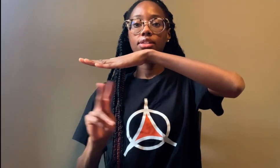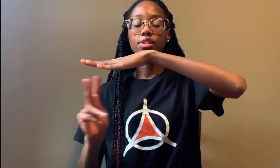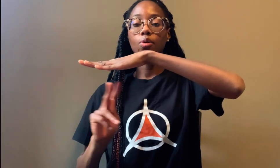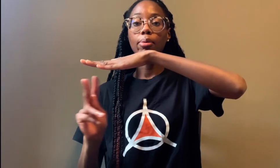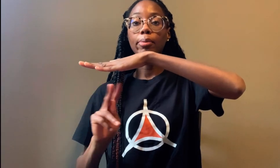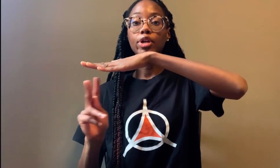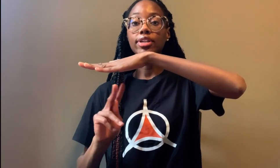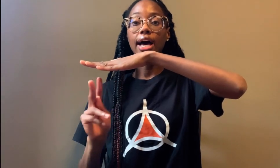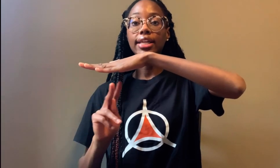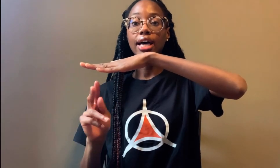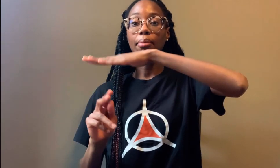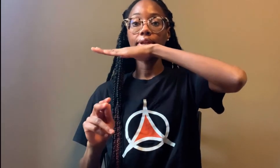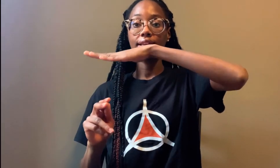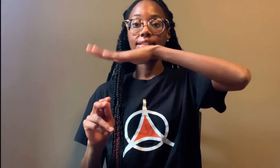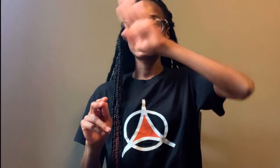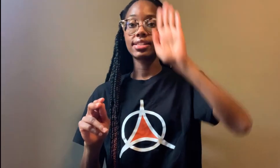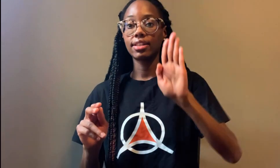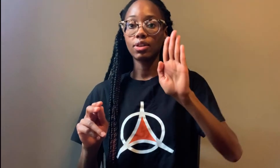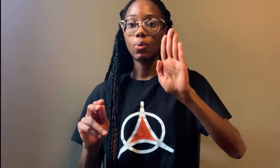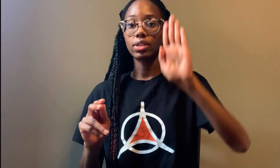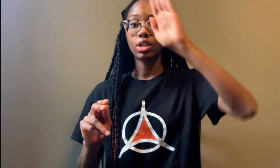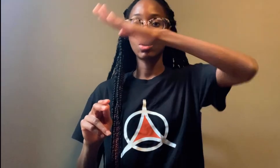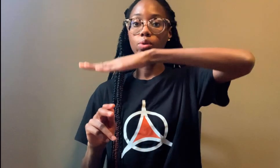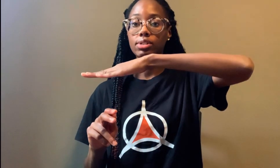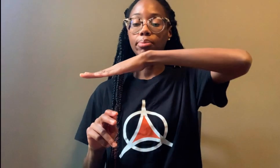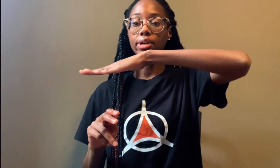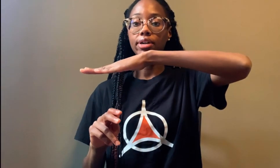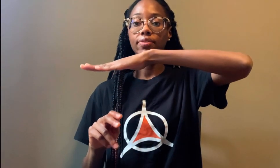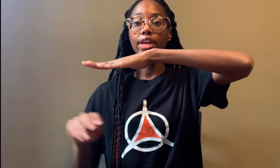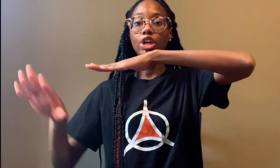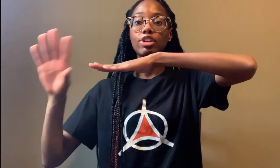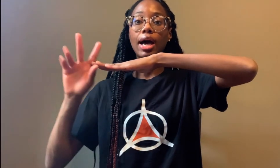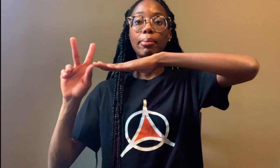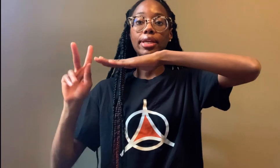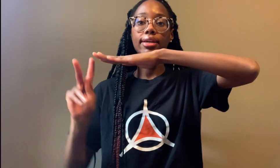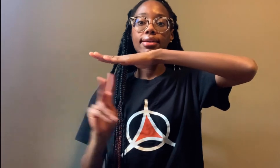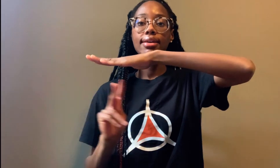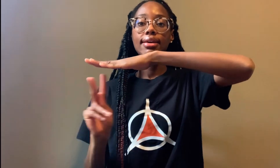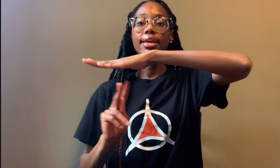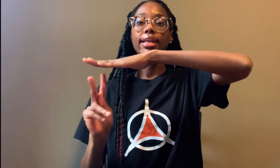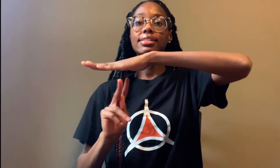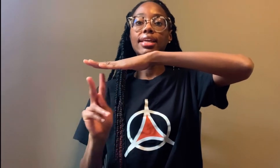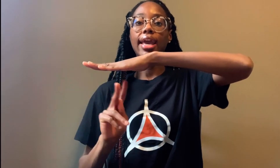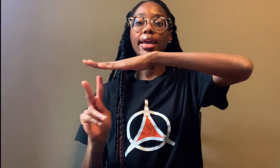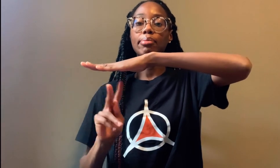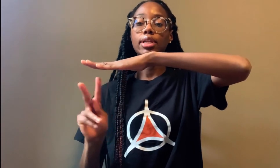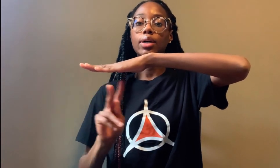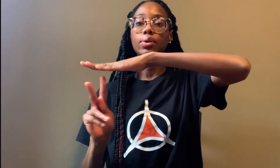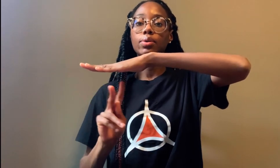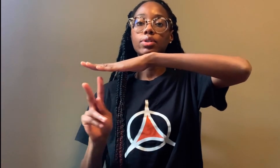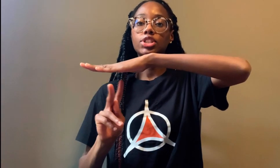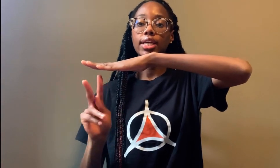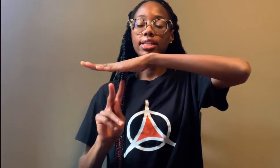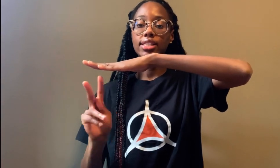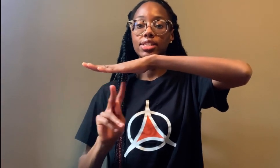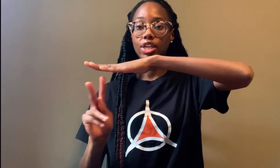So remember, your non-dominant is the one closed above, and your dominant is the K below. Shake. This is